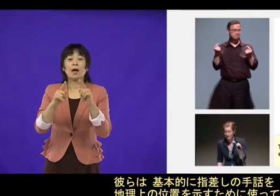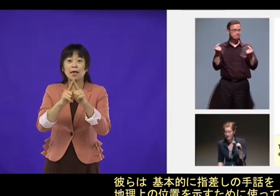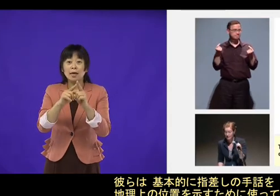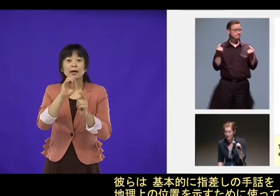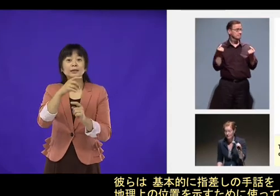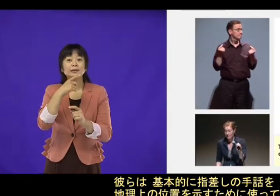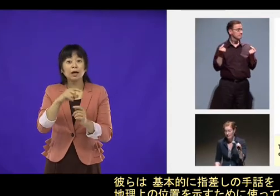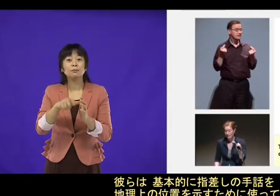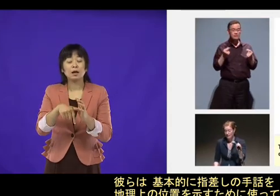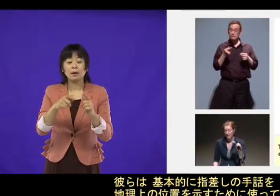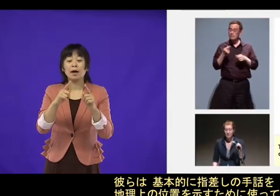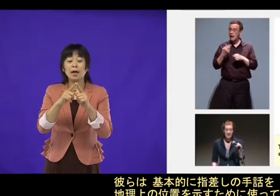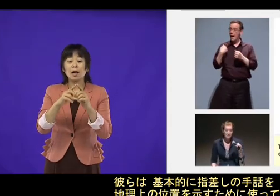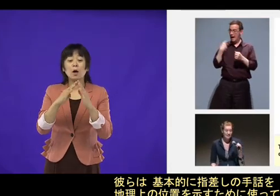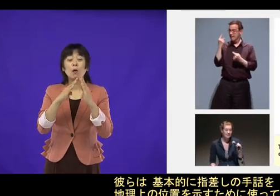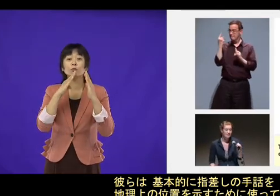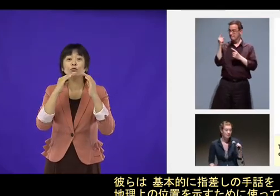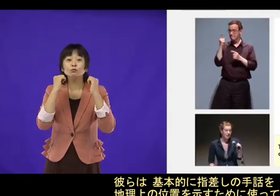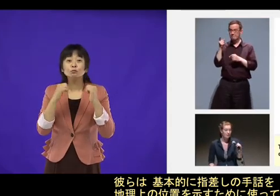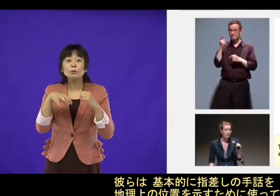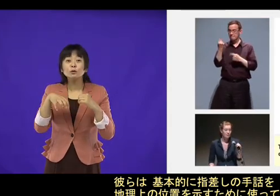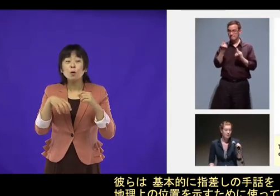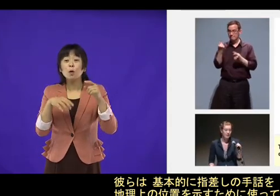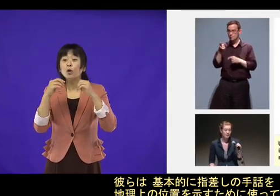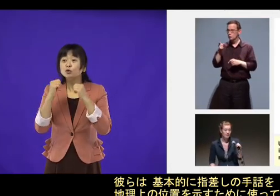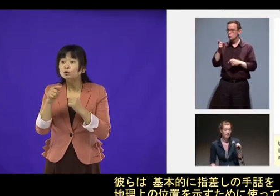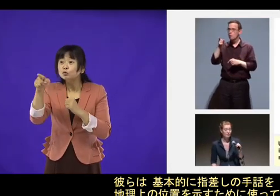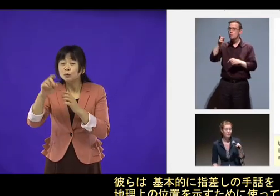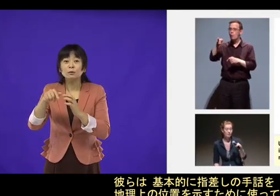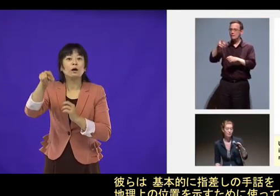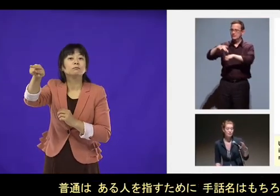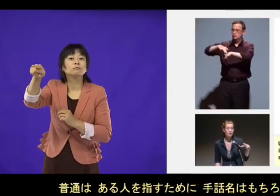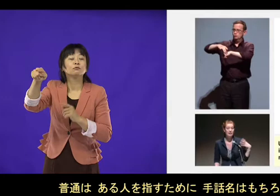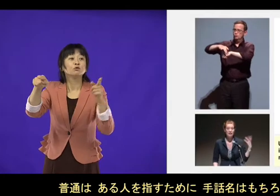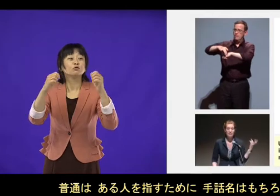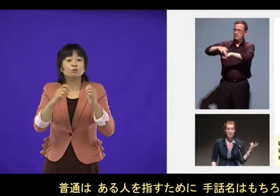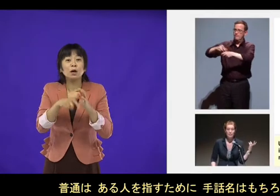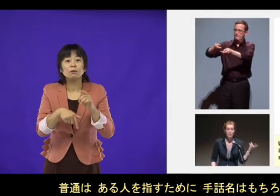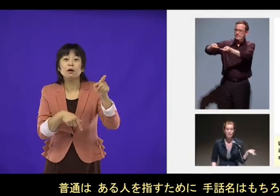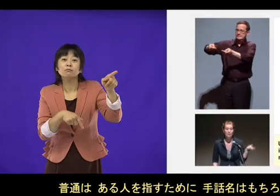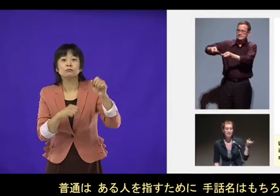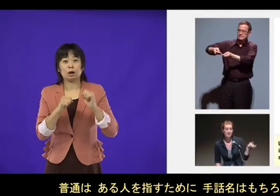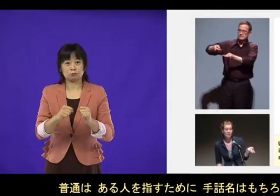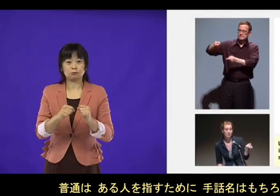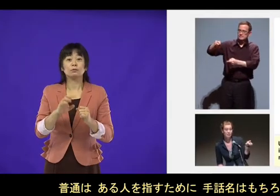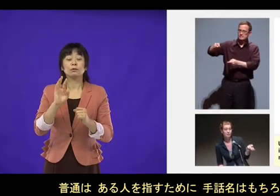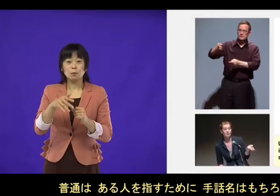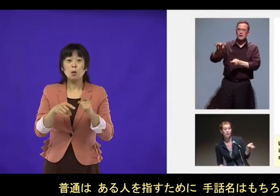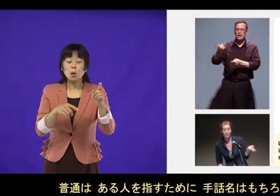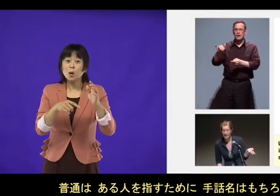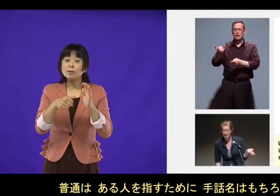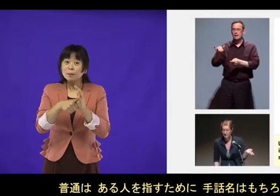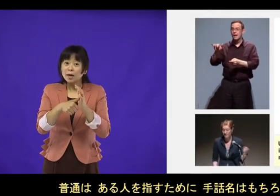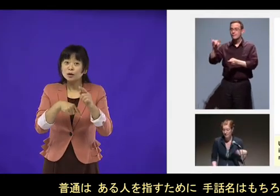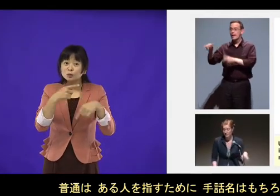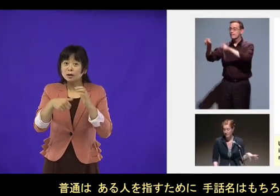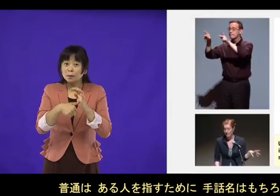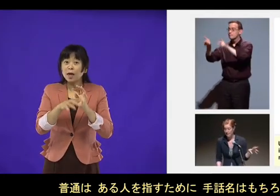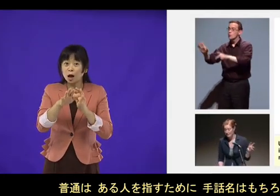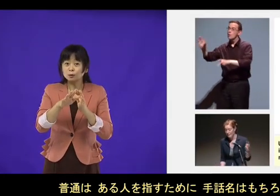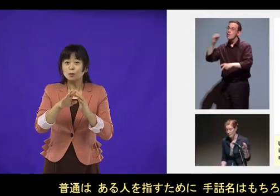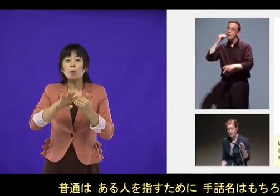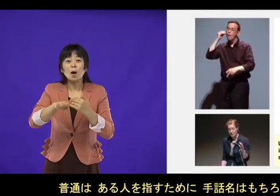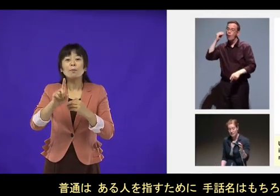use pointing signs that are directed at geographical locations. So usually they point at a person's home base